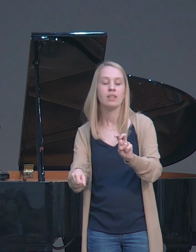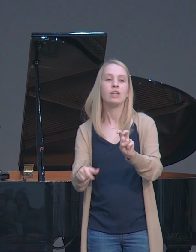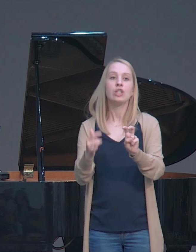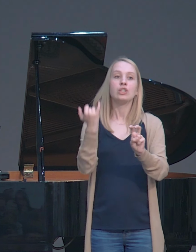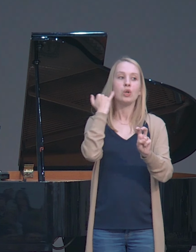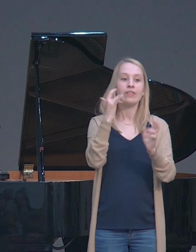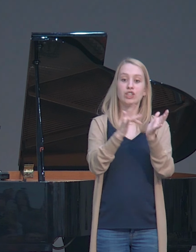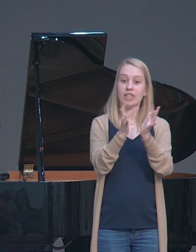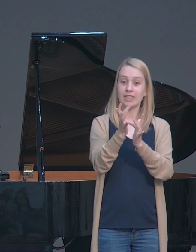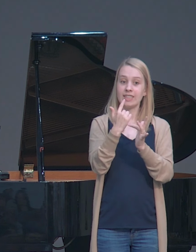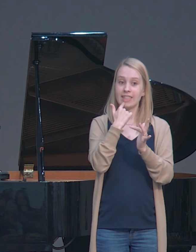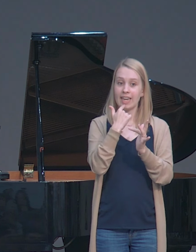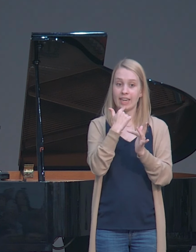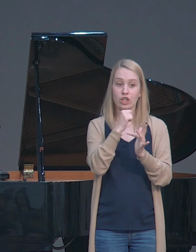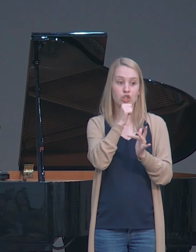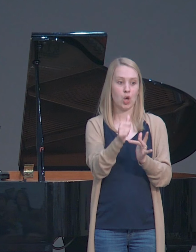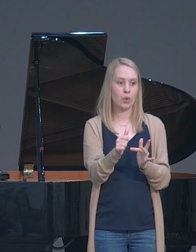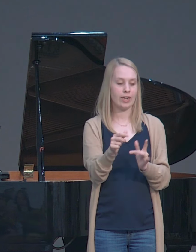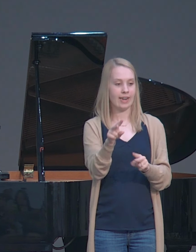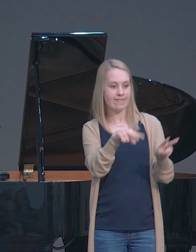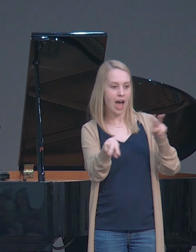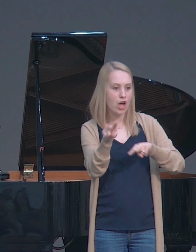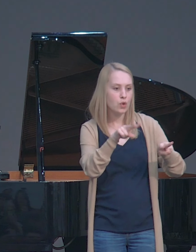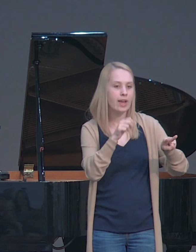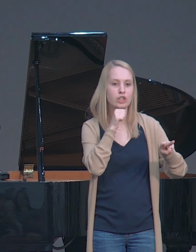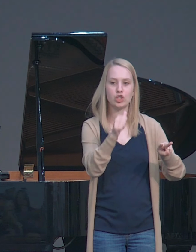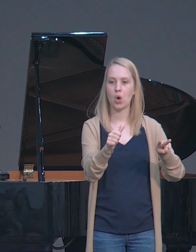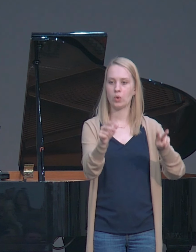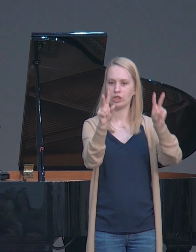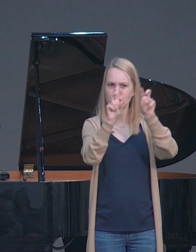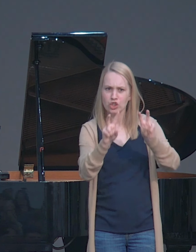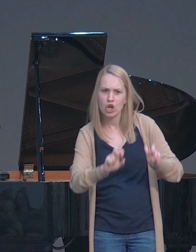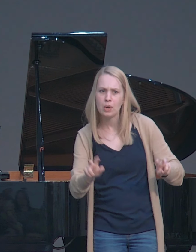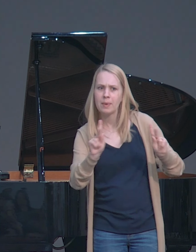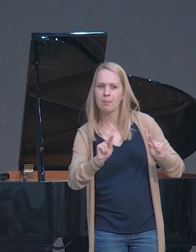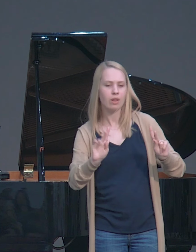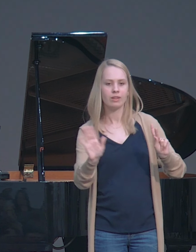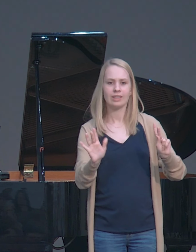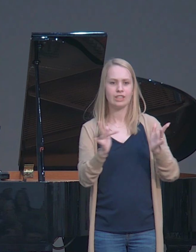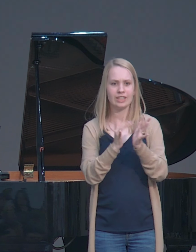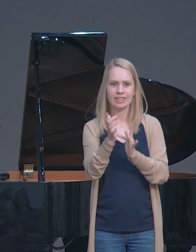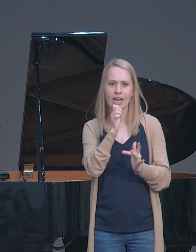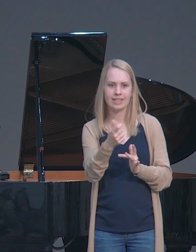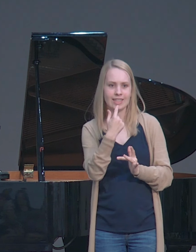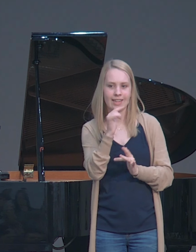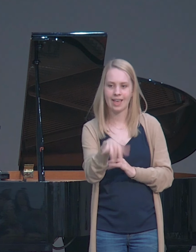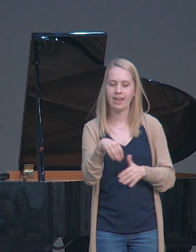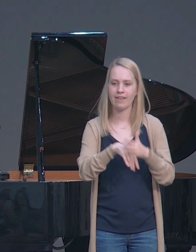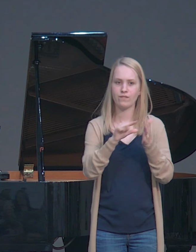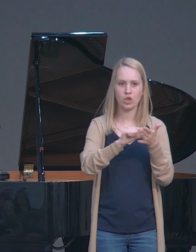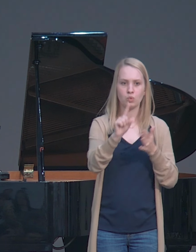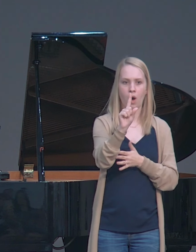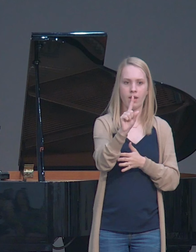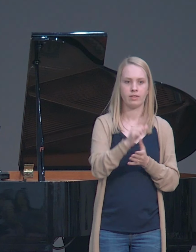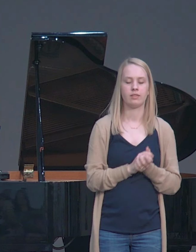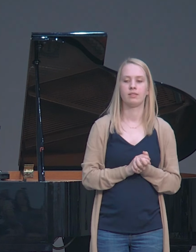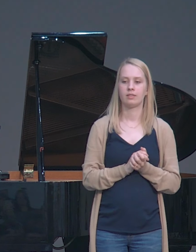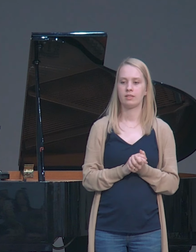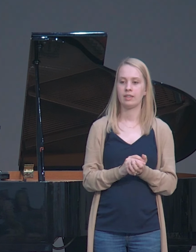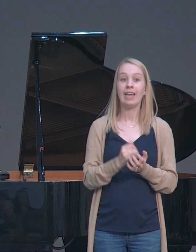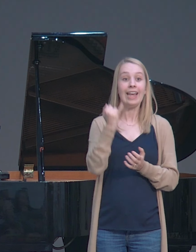don't evaluate people, or don't be discerning in verse 1, if that's what he was saying in verse